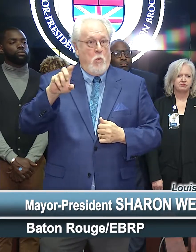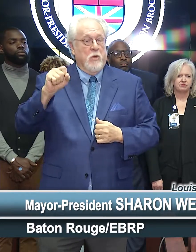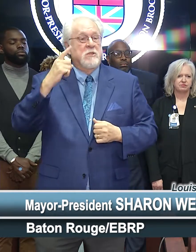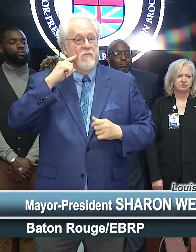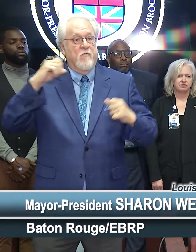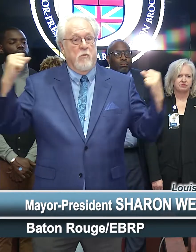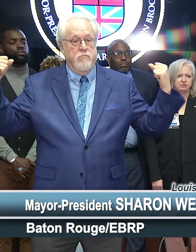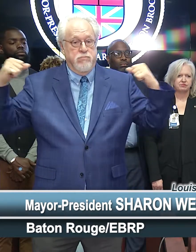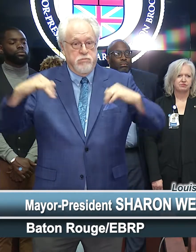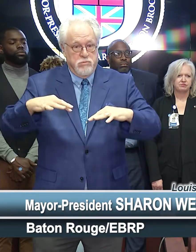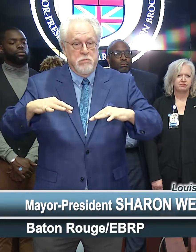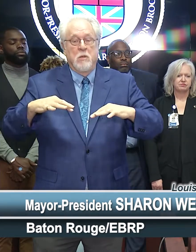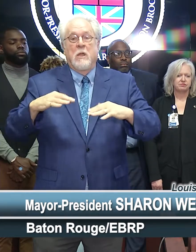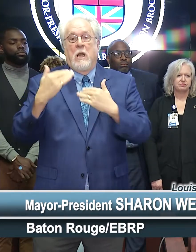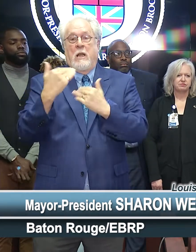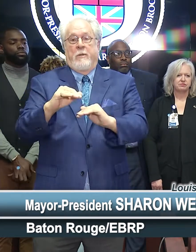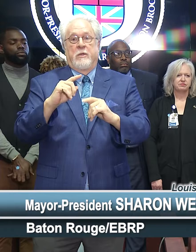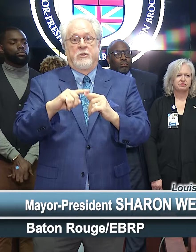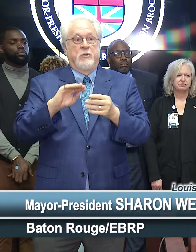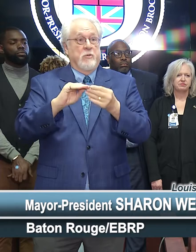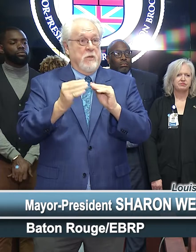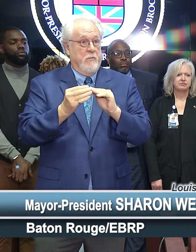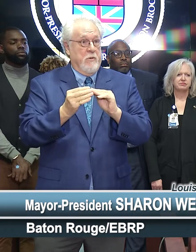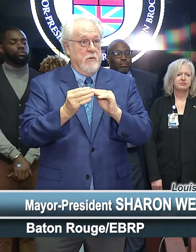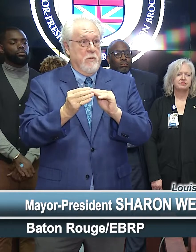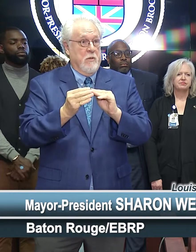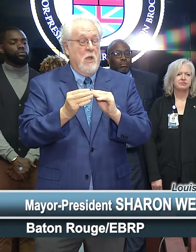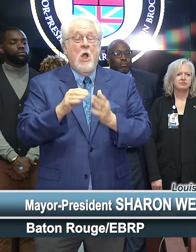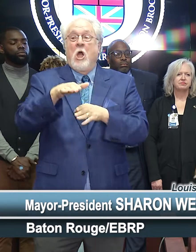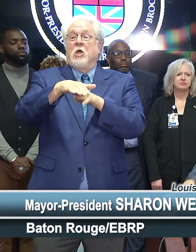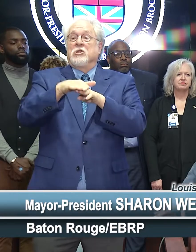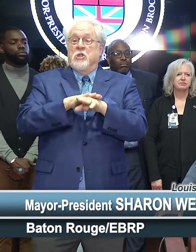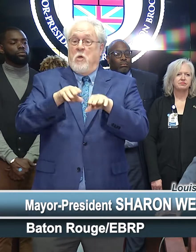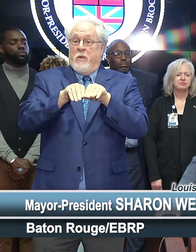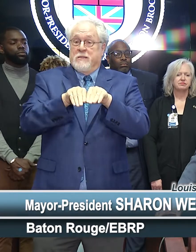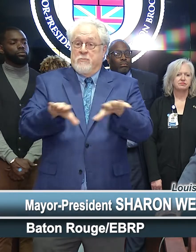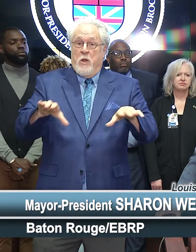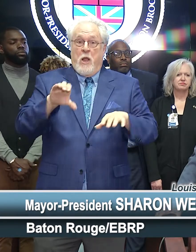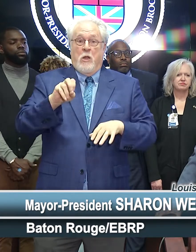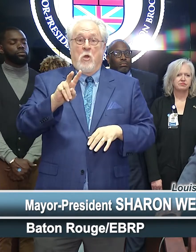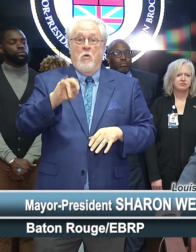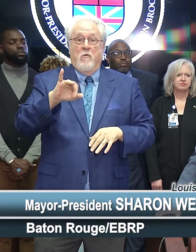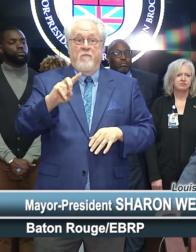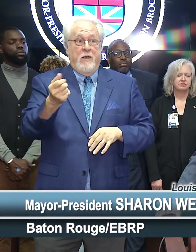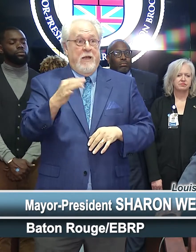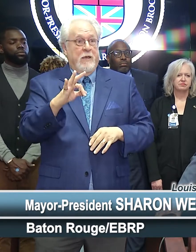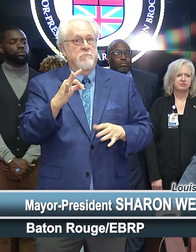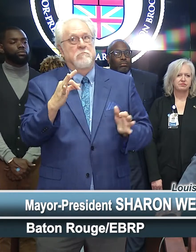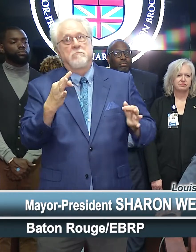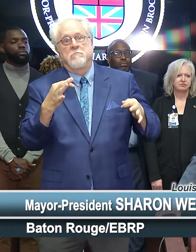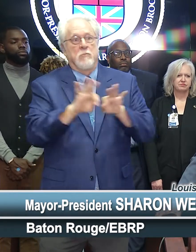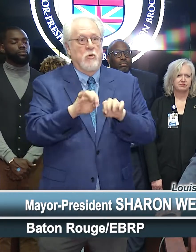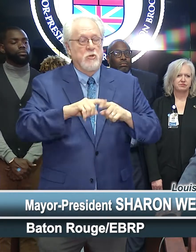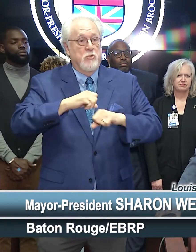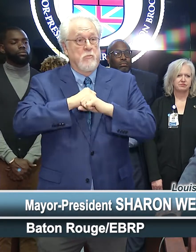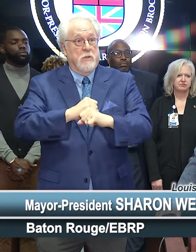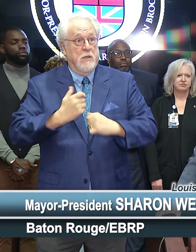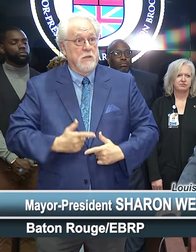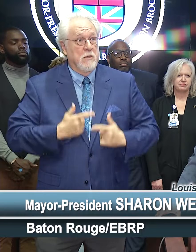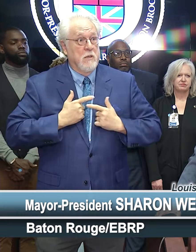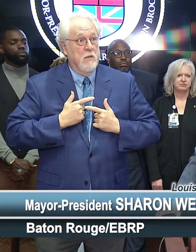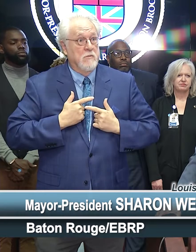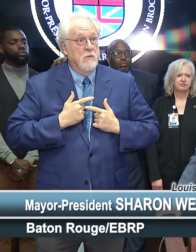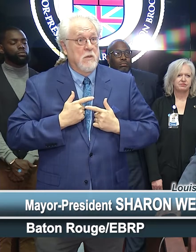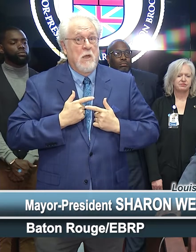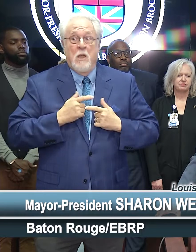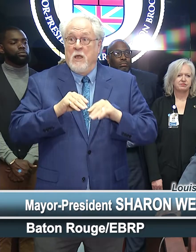gatherings of a certain size. Slowing the spread of COVID-19 is essential to protecting lives.